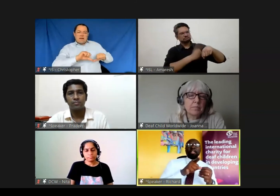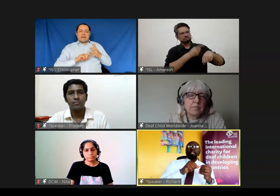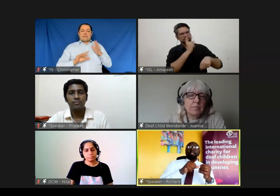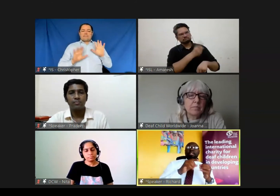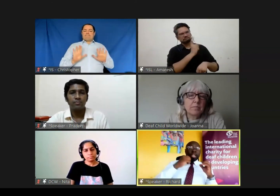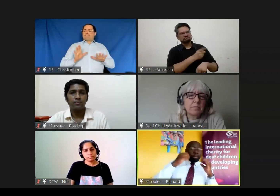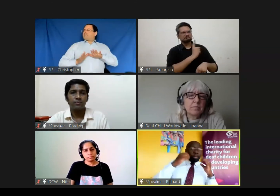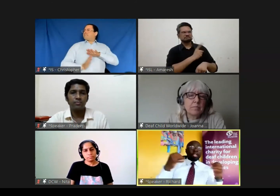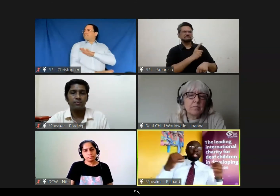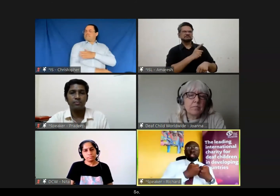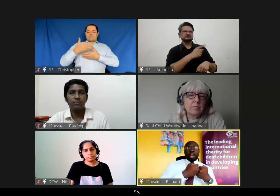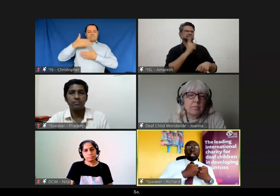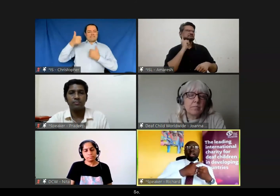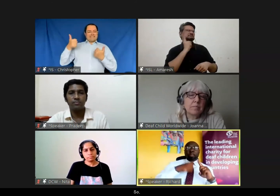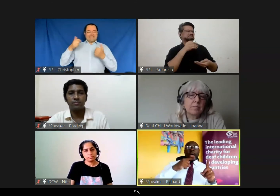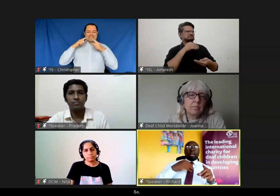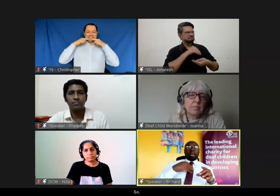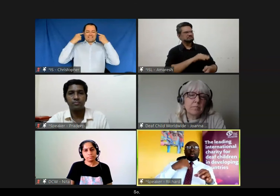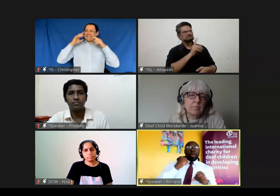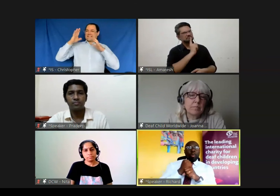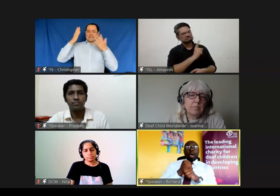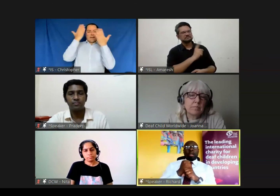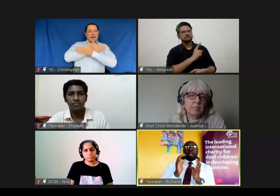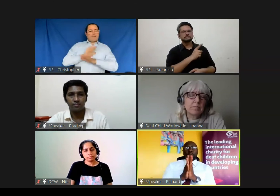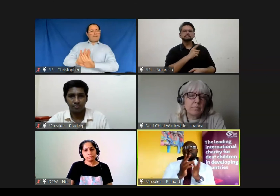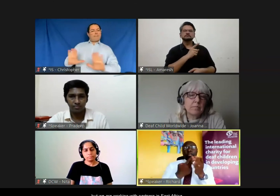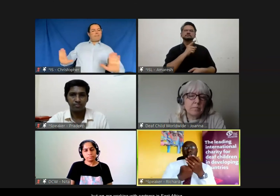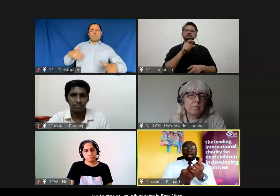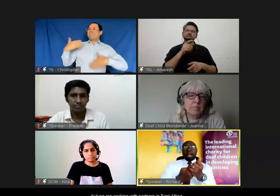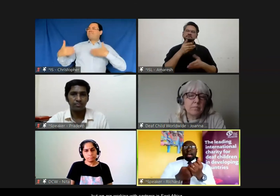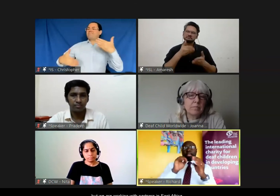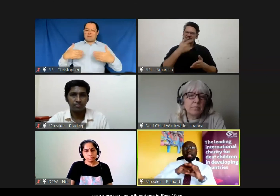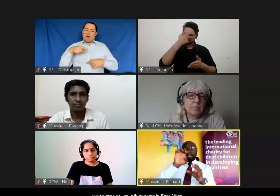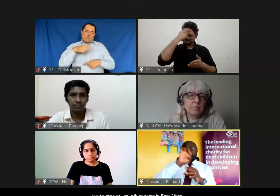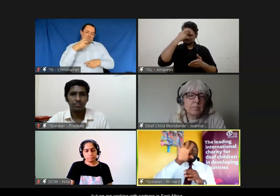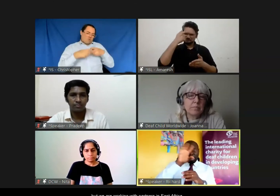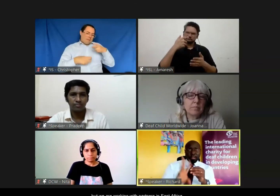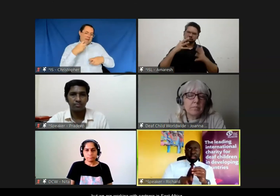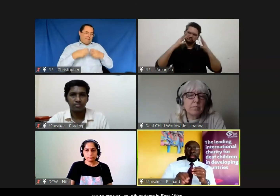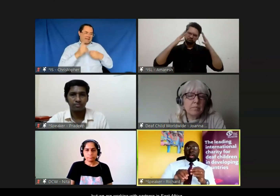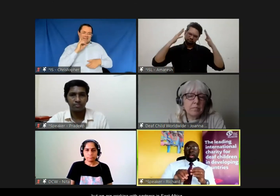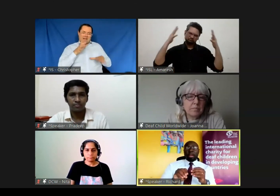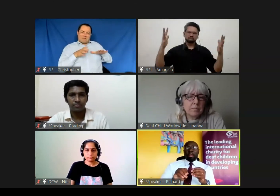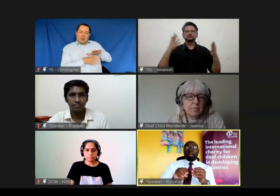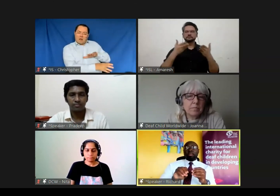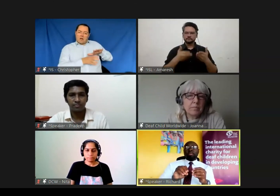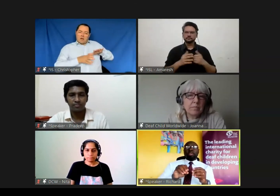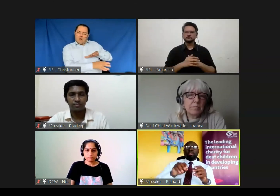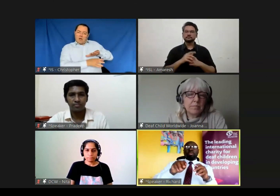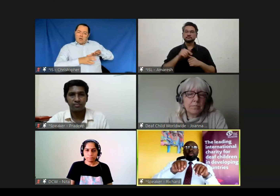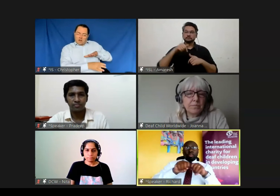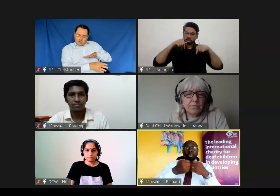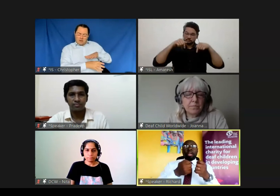children. So this has been a big challenge. But we are working with partners in East Africa